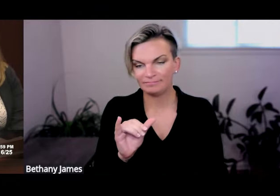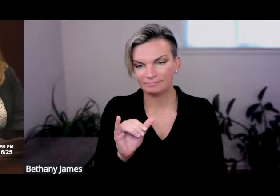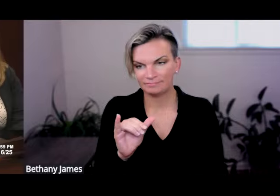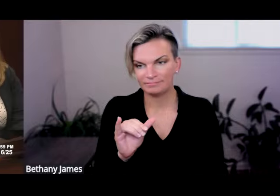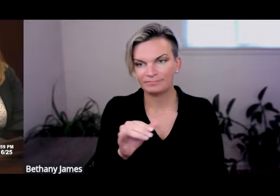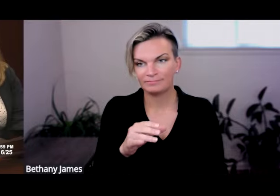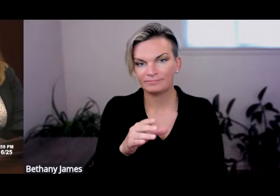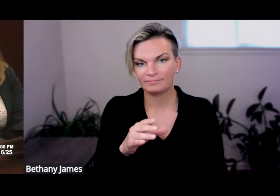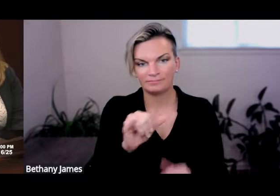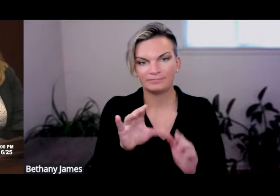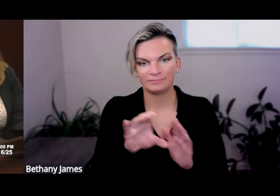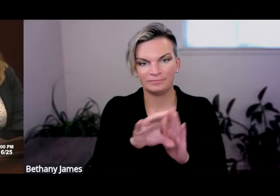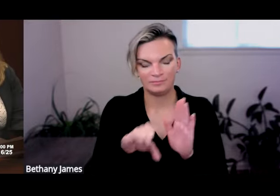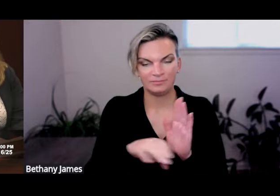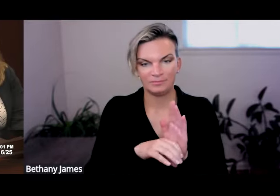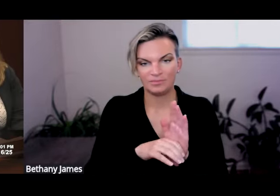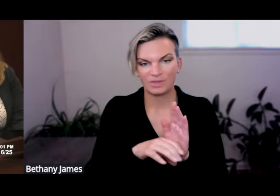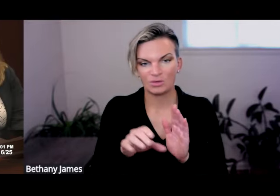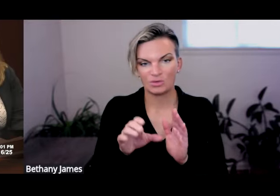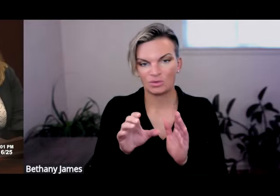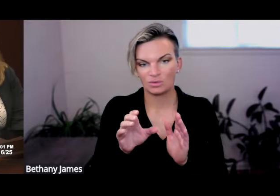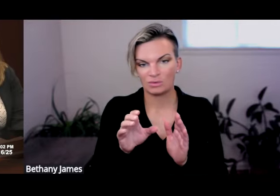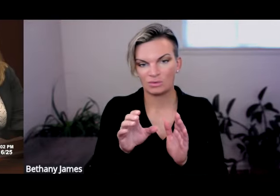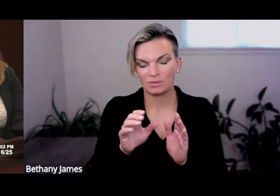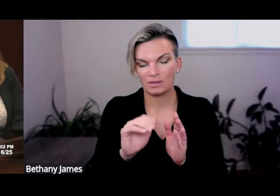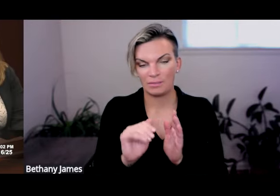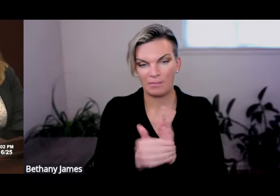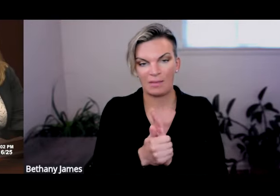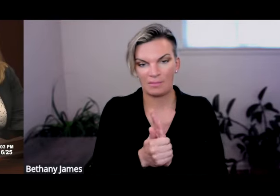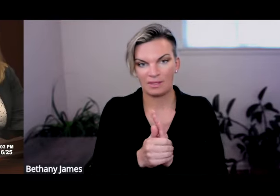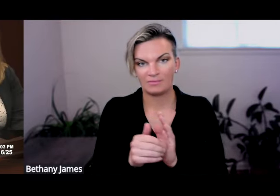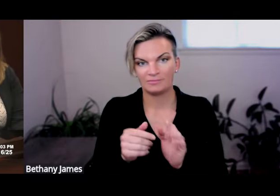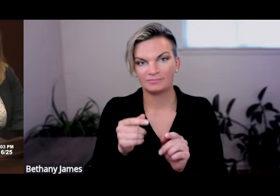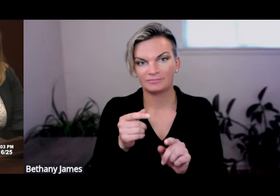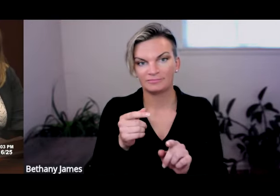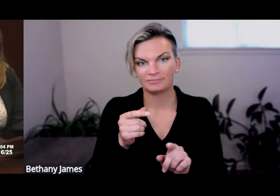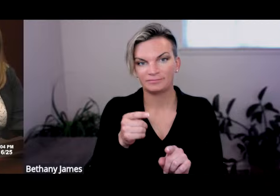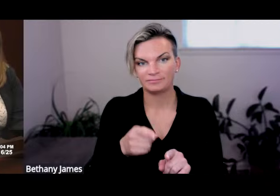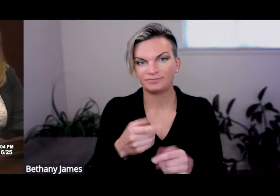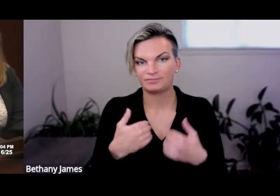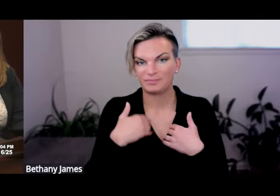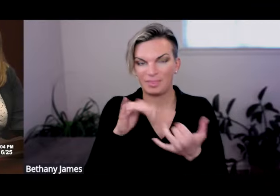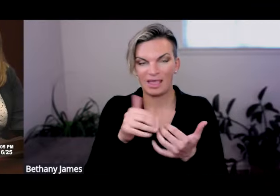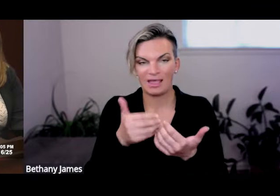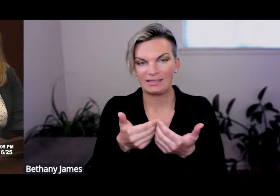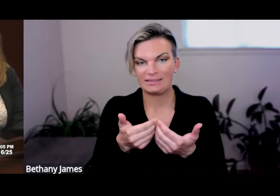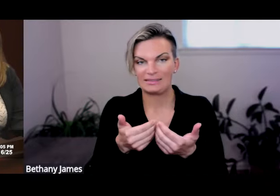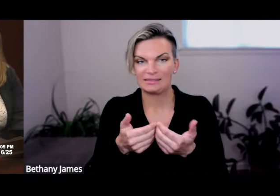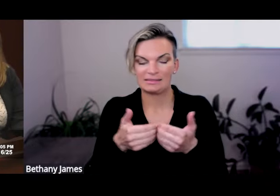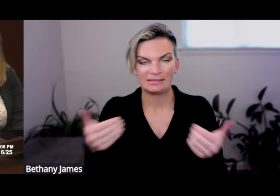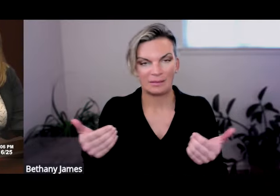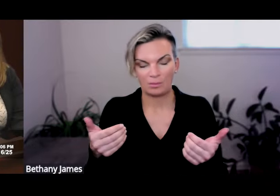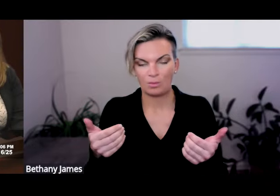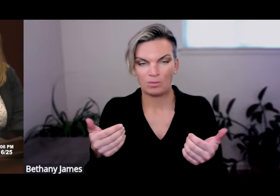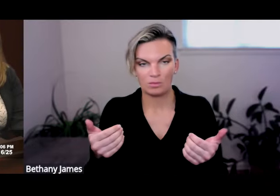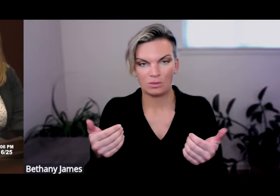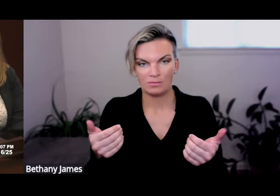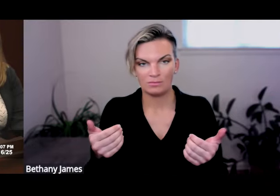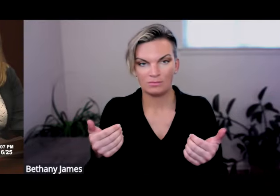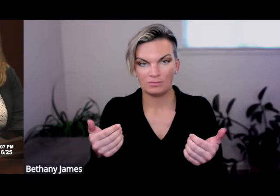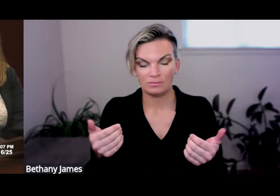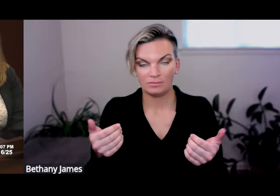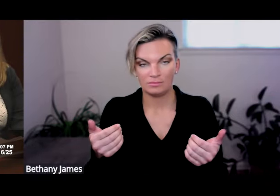of the constitutional amendment that really has this separate dichotomy between state